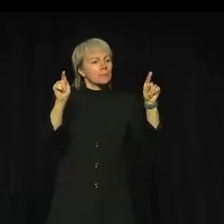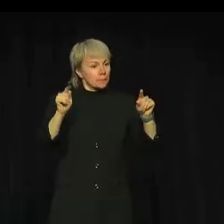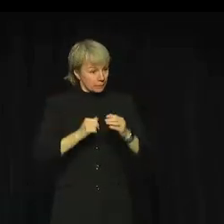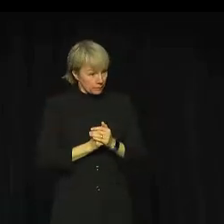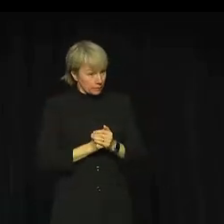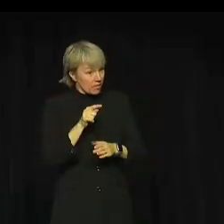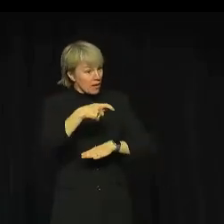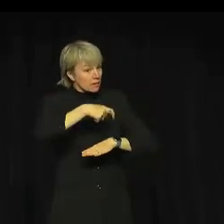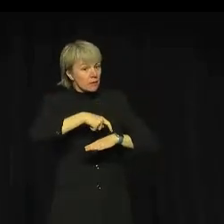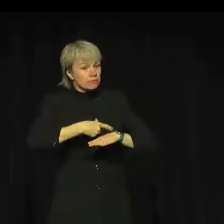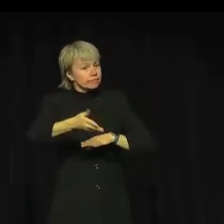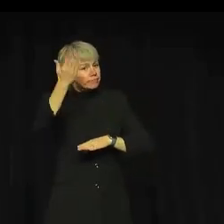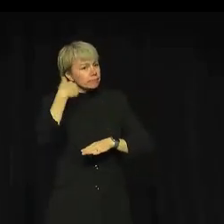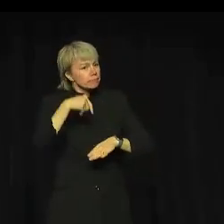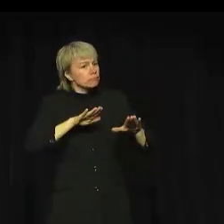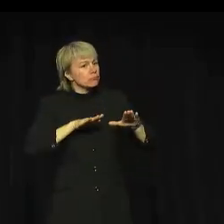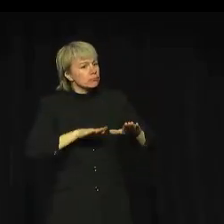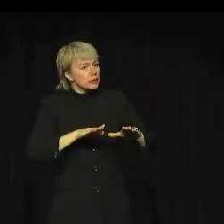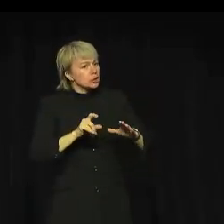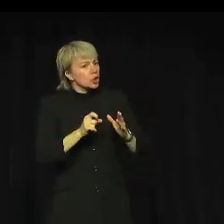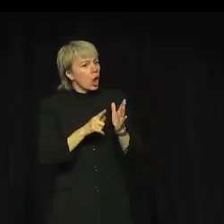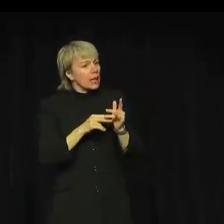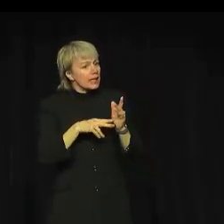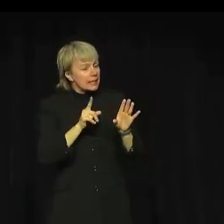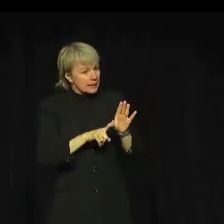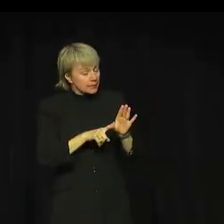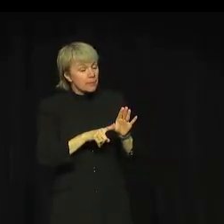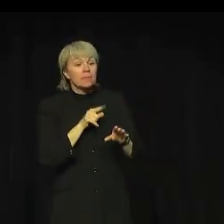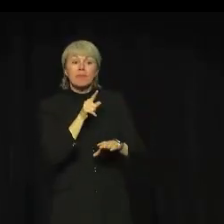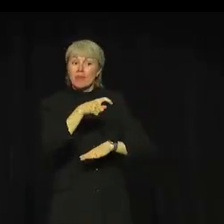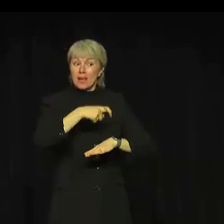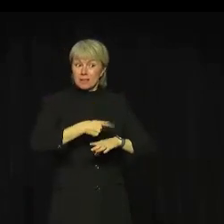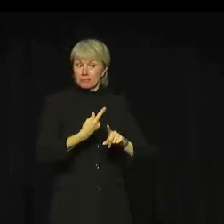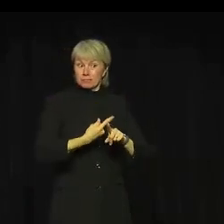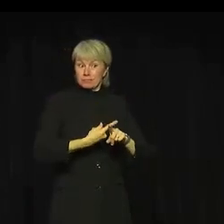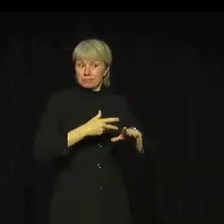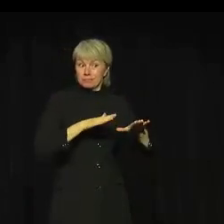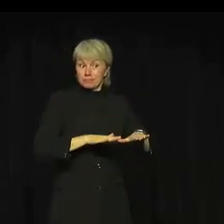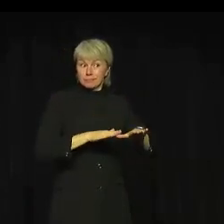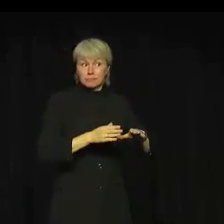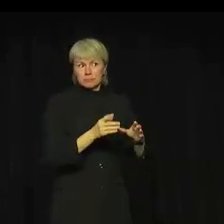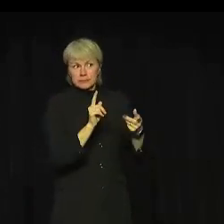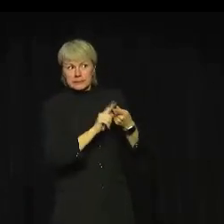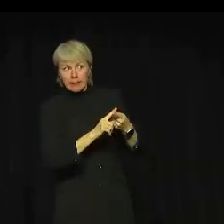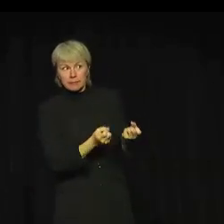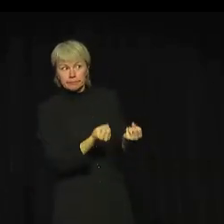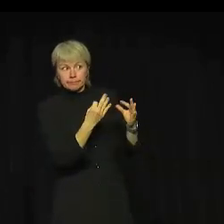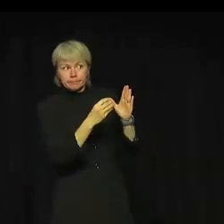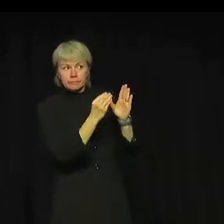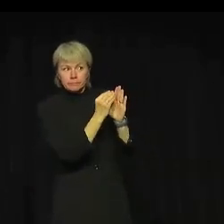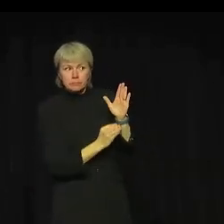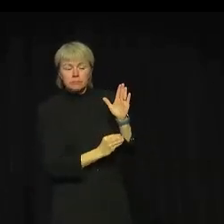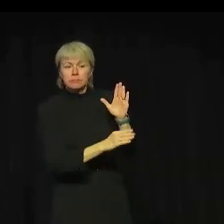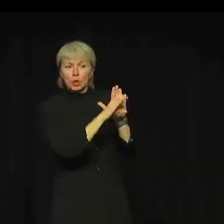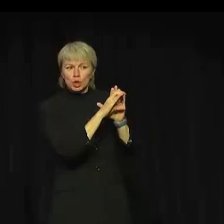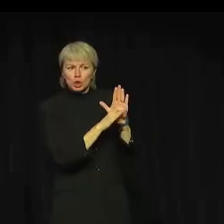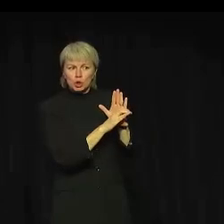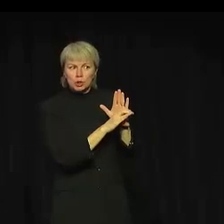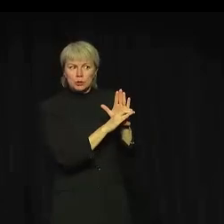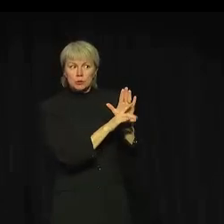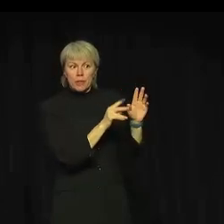little British colonies, but the Brits, then and still now, do not have a written constitution, so they had to look